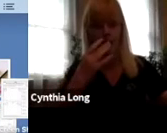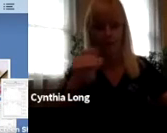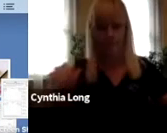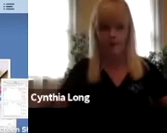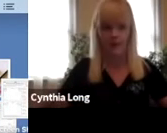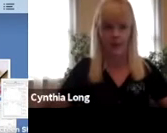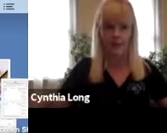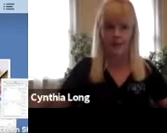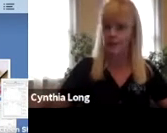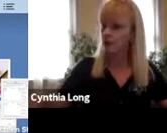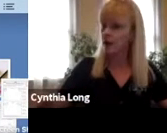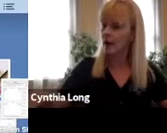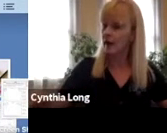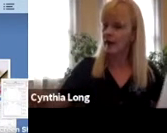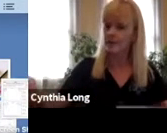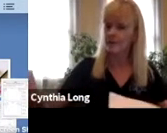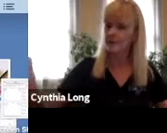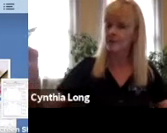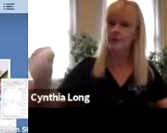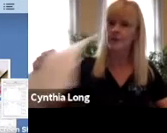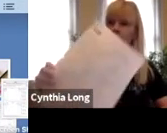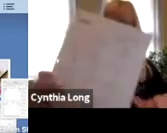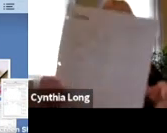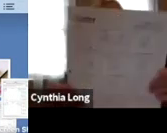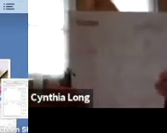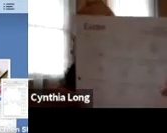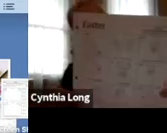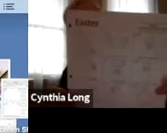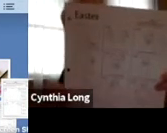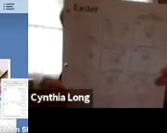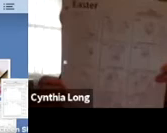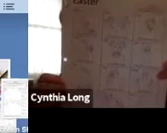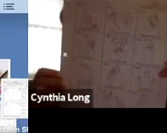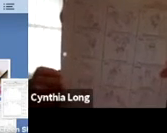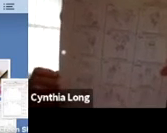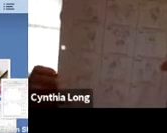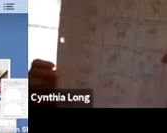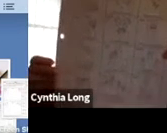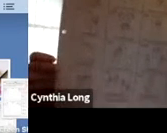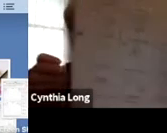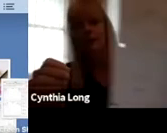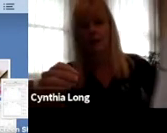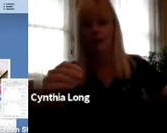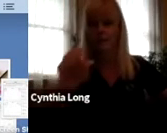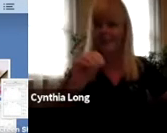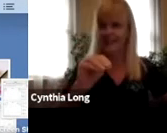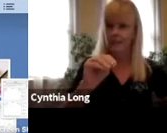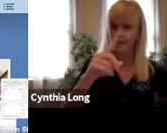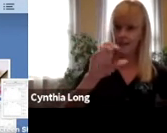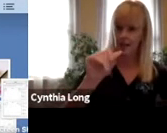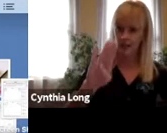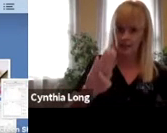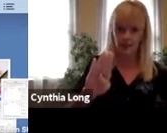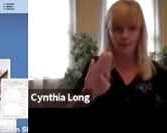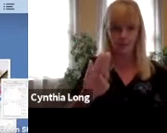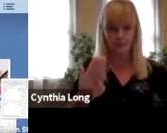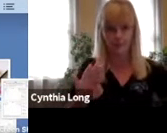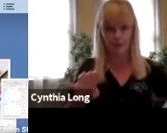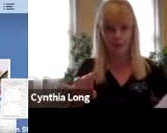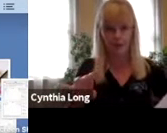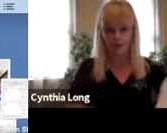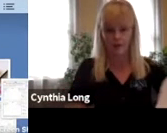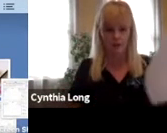Okay? And then you have, this is included in the Sign